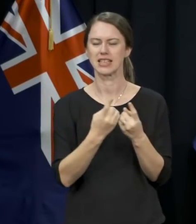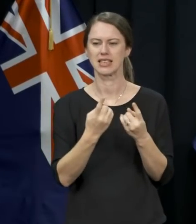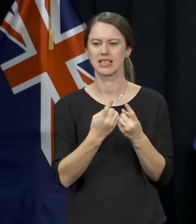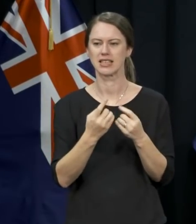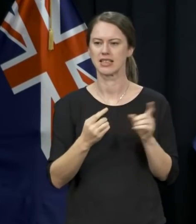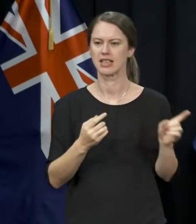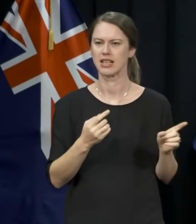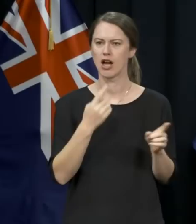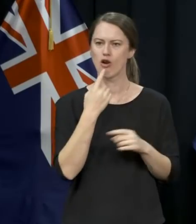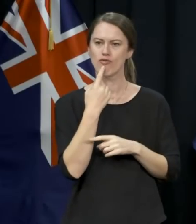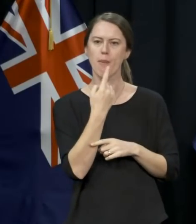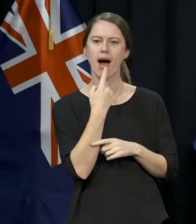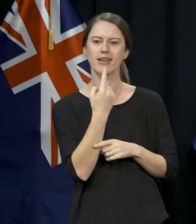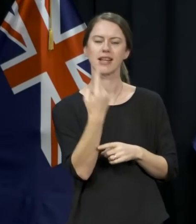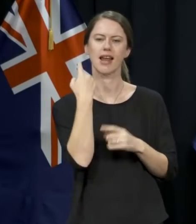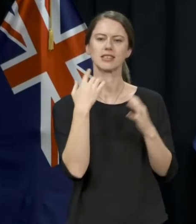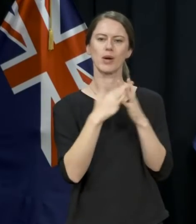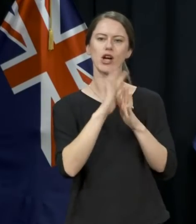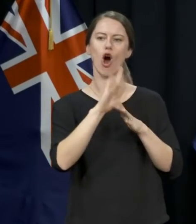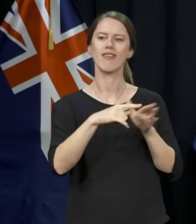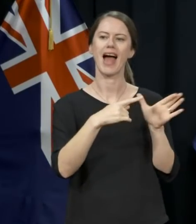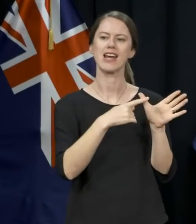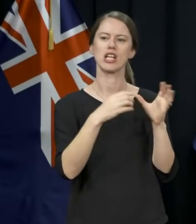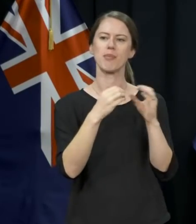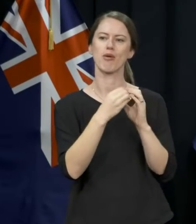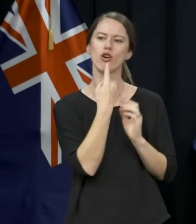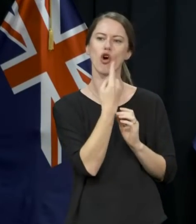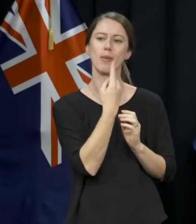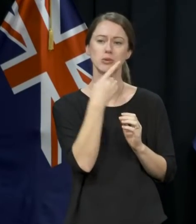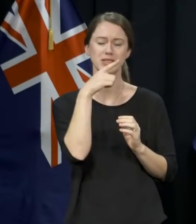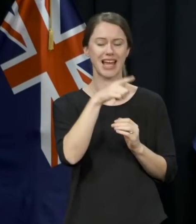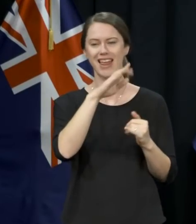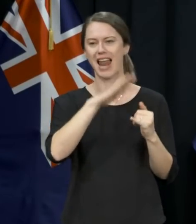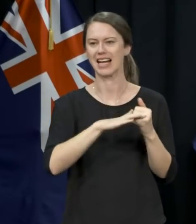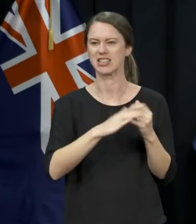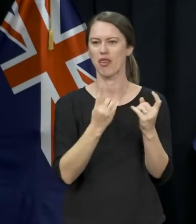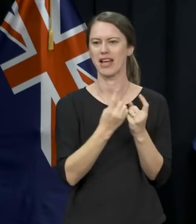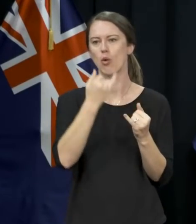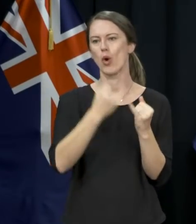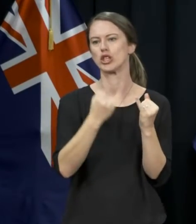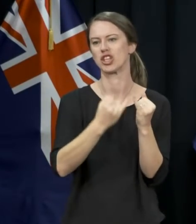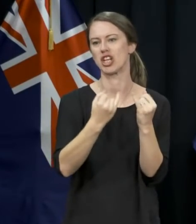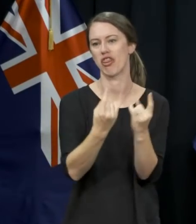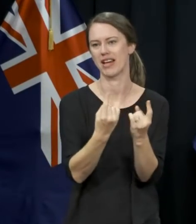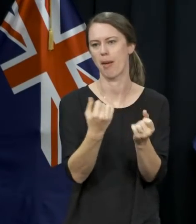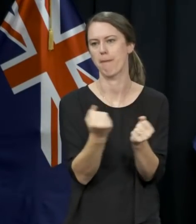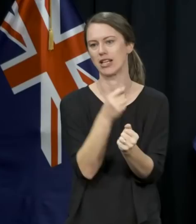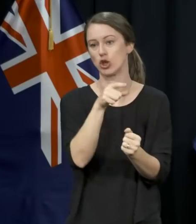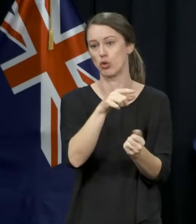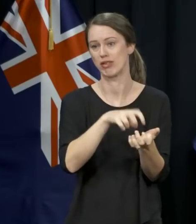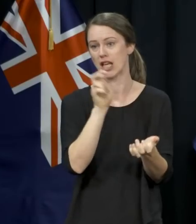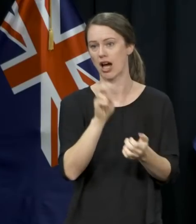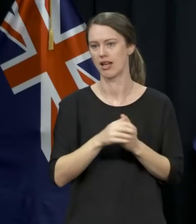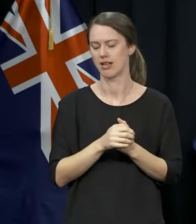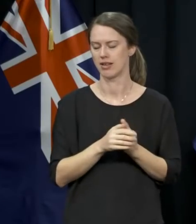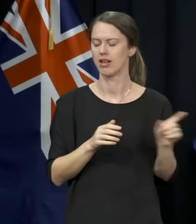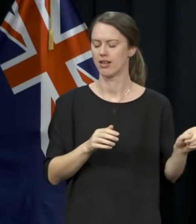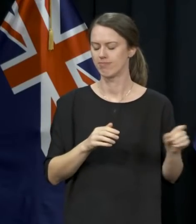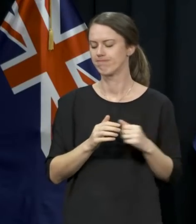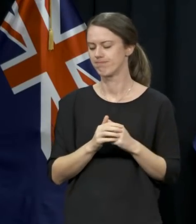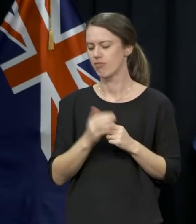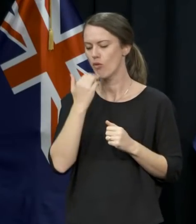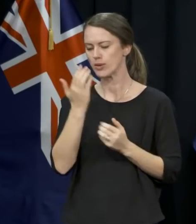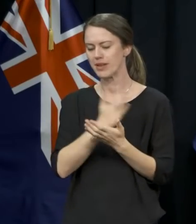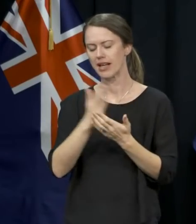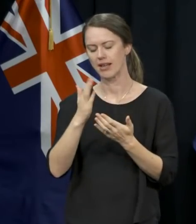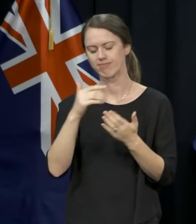sorry? Your remarks last week regarding Ashley Bloomfield, was that the nail in the coffin? Look, I've always been really clear that I have a deep respect